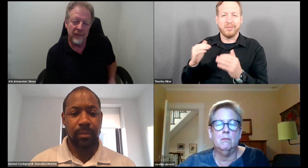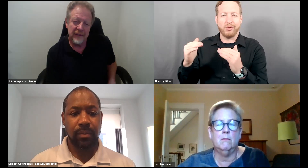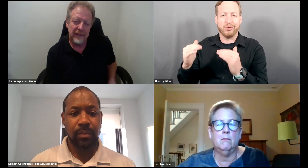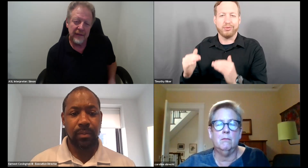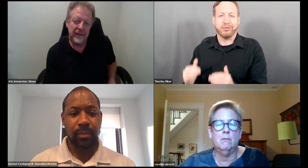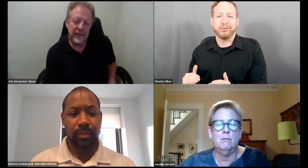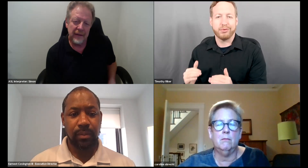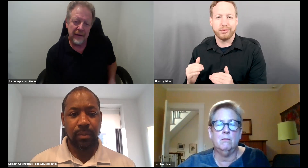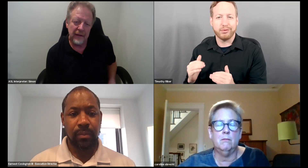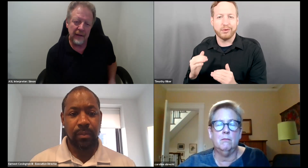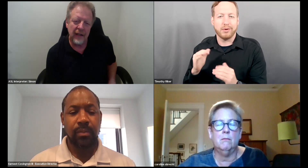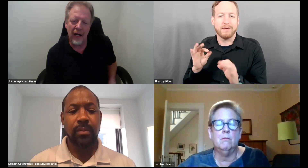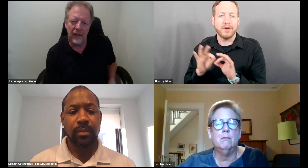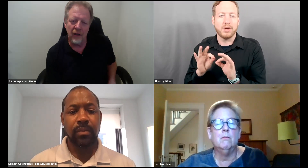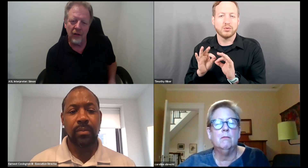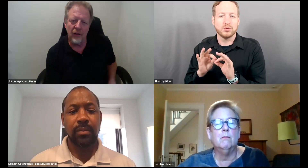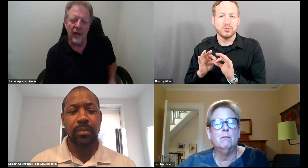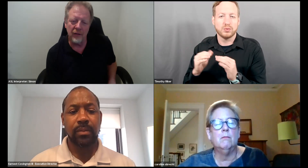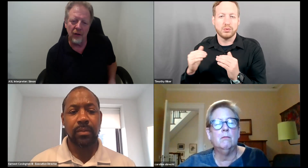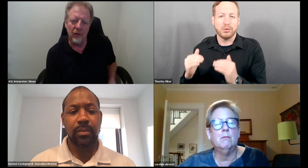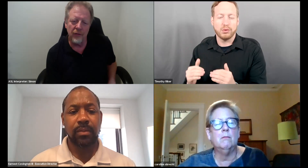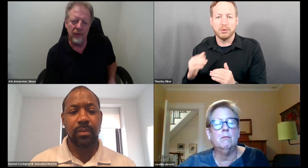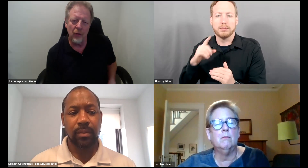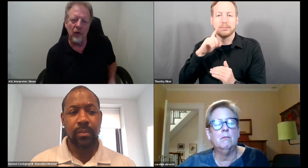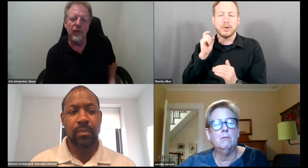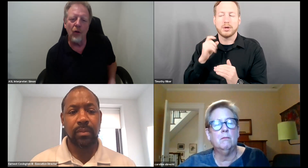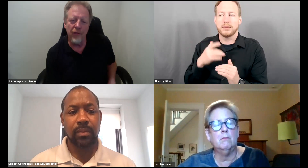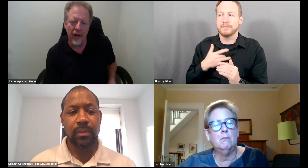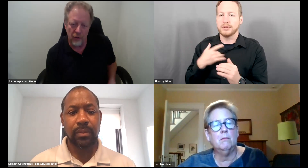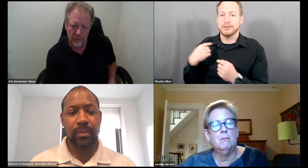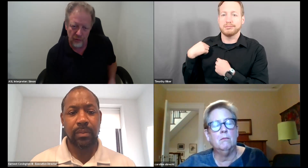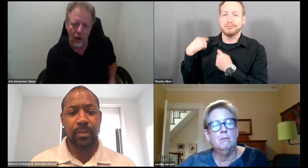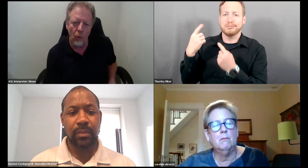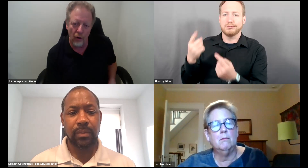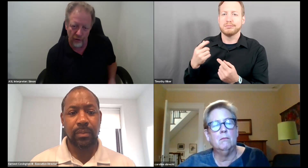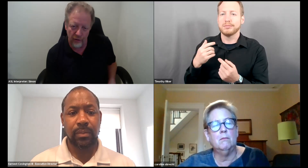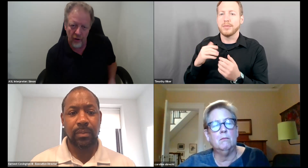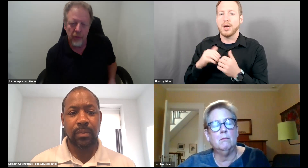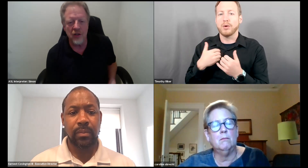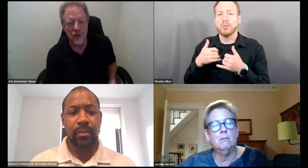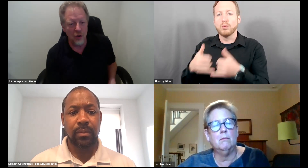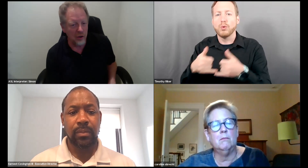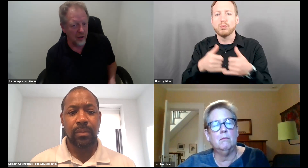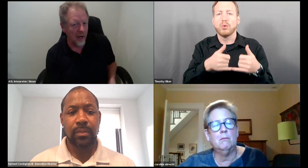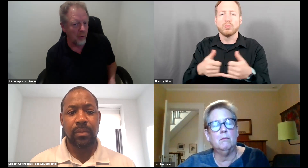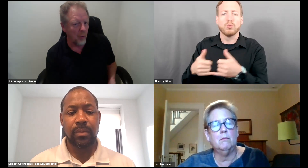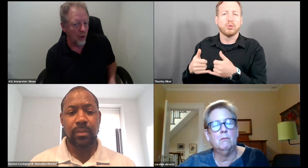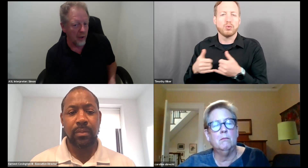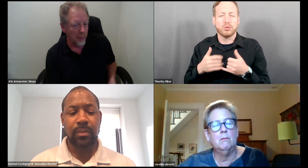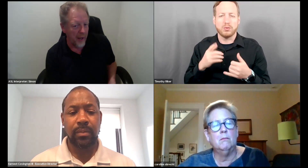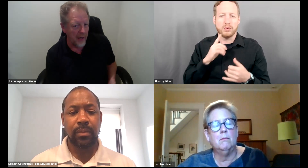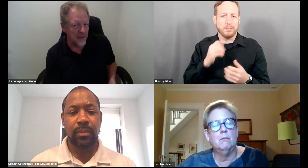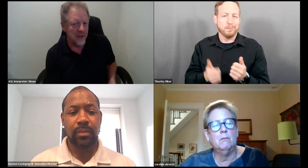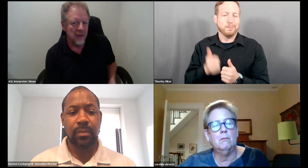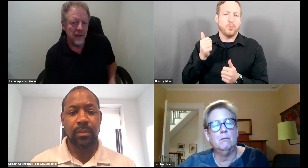were kind of, you know, not, you know, they were of low value, low worth. Because historically, how we award it